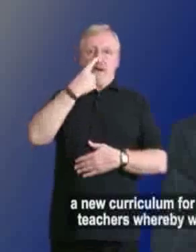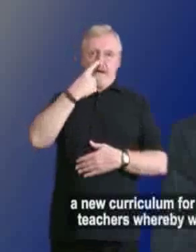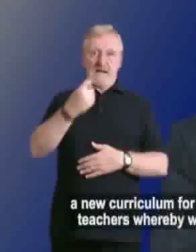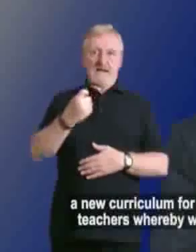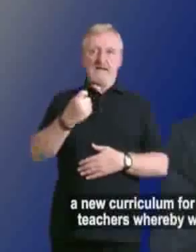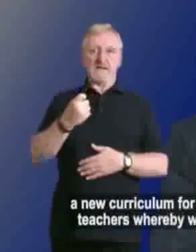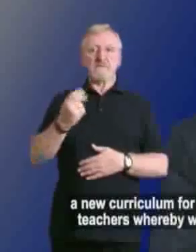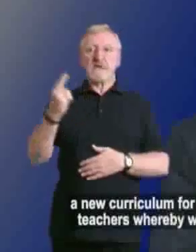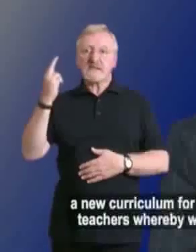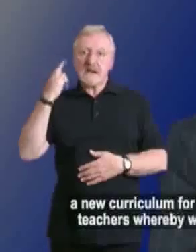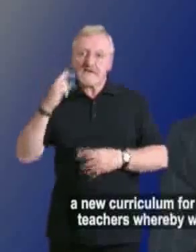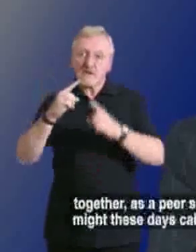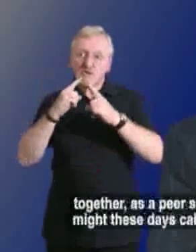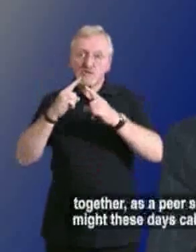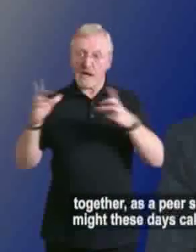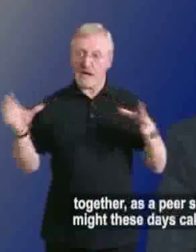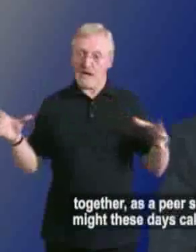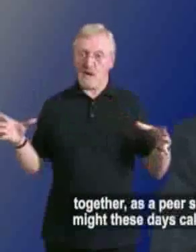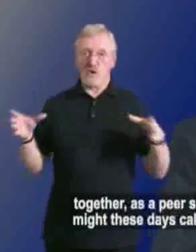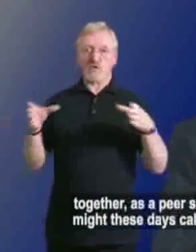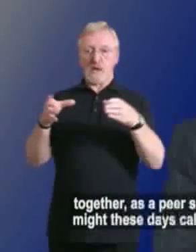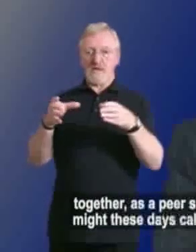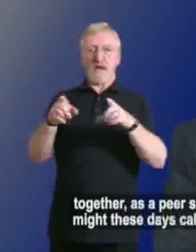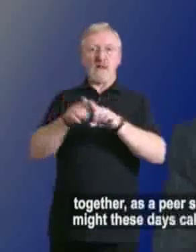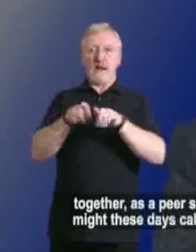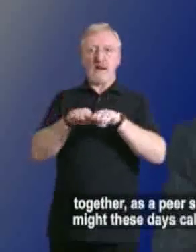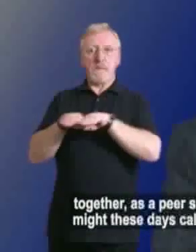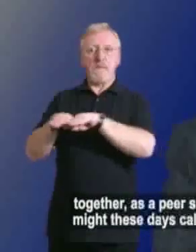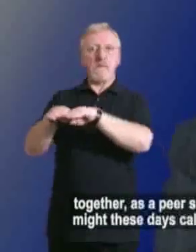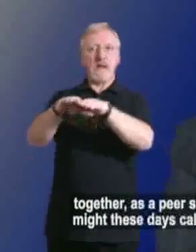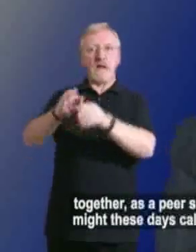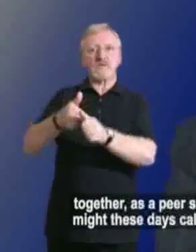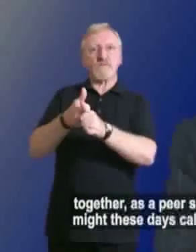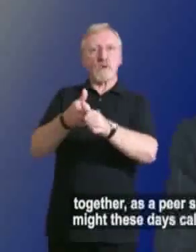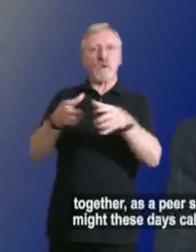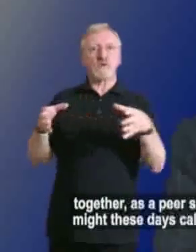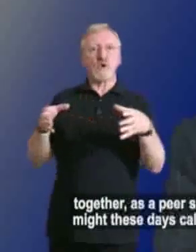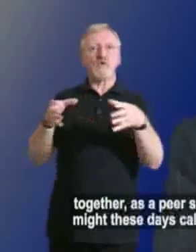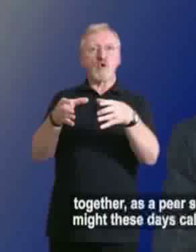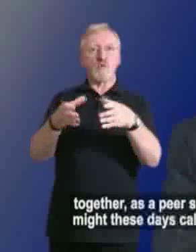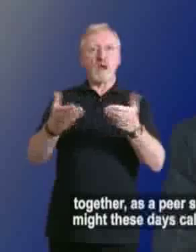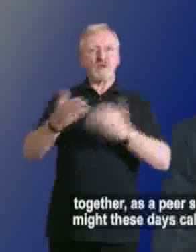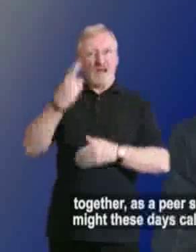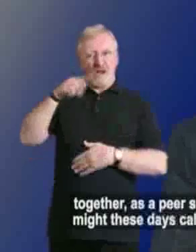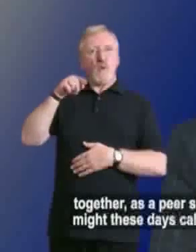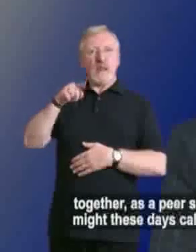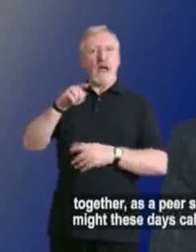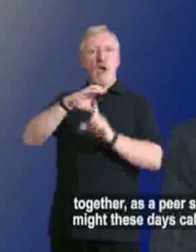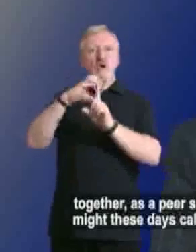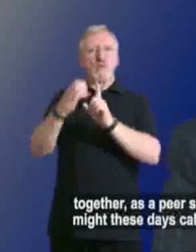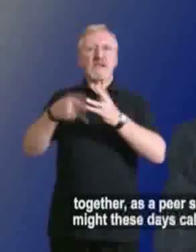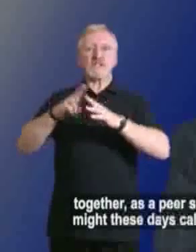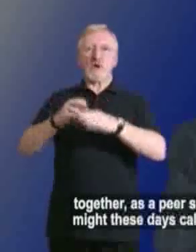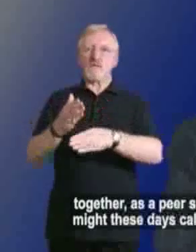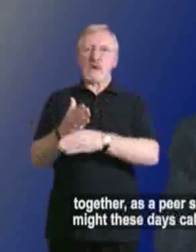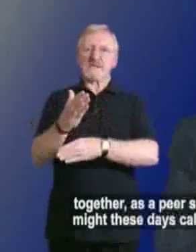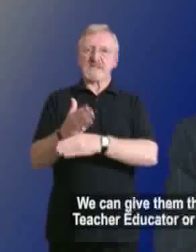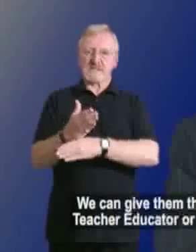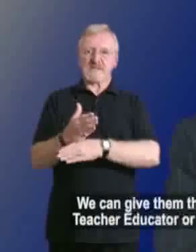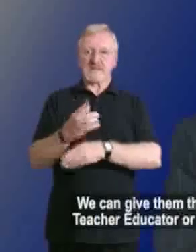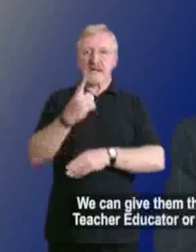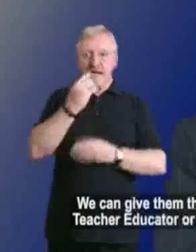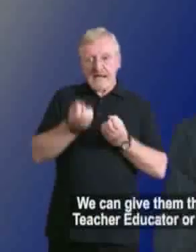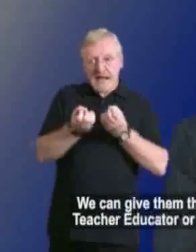can bring deaf teachers together as a peer support group into what we might these days call a community of practice.